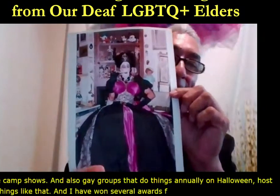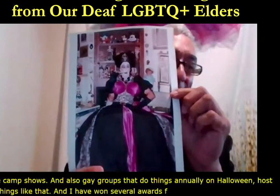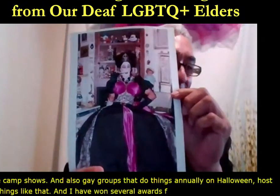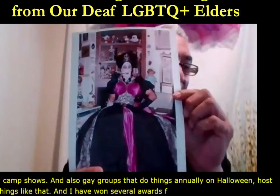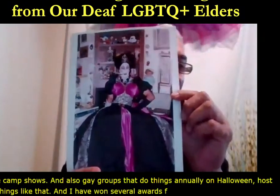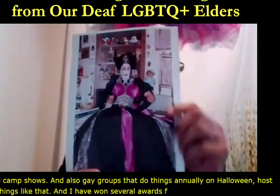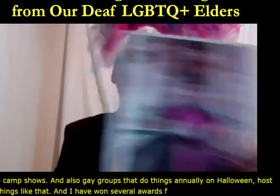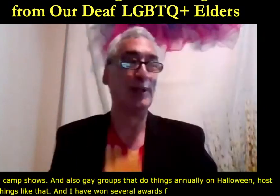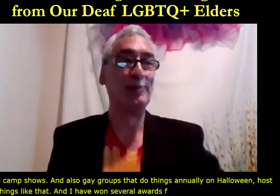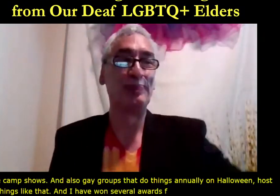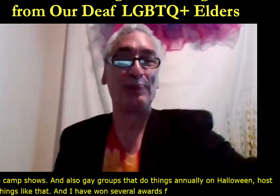example